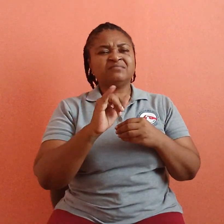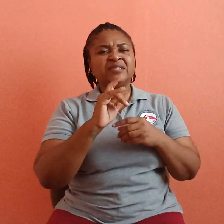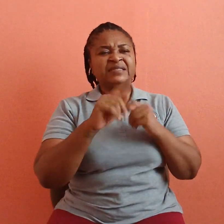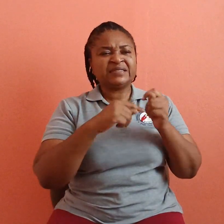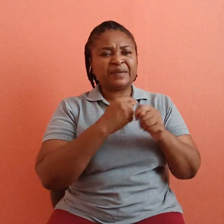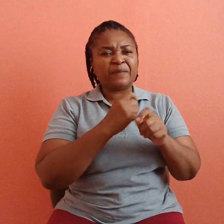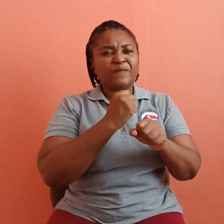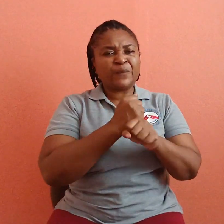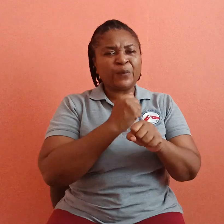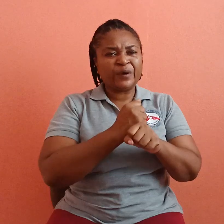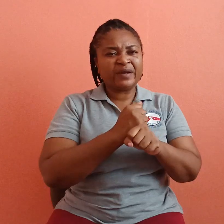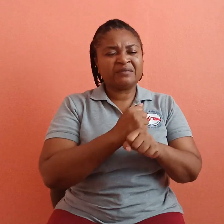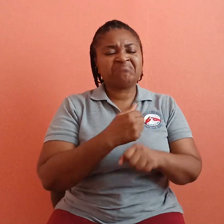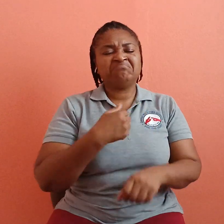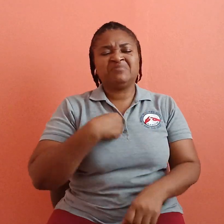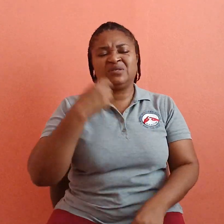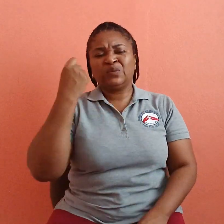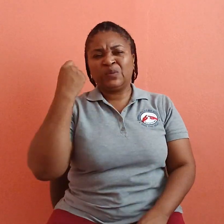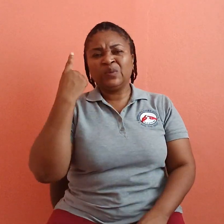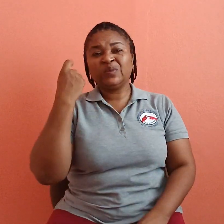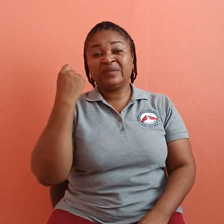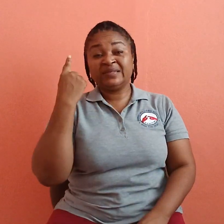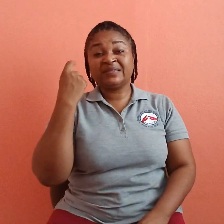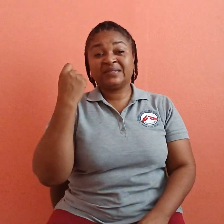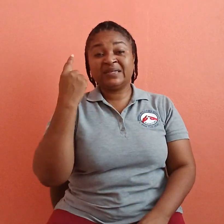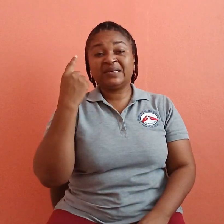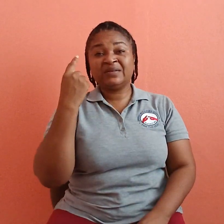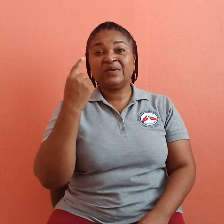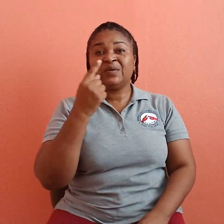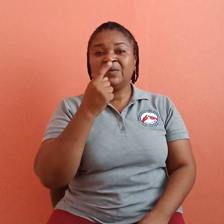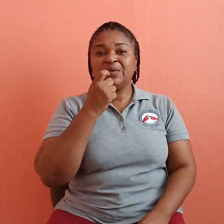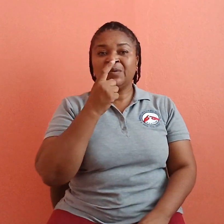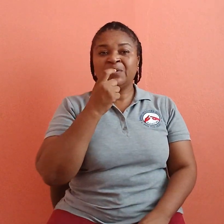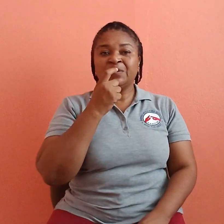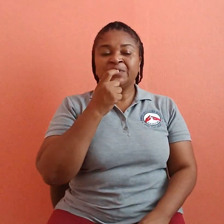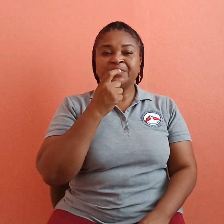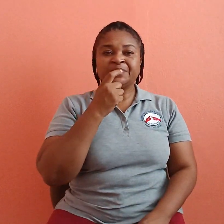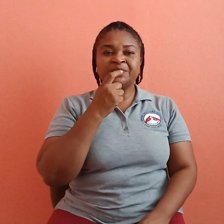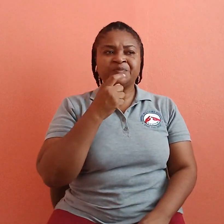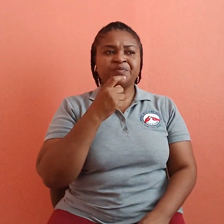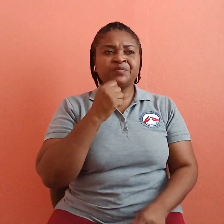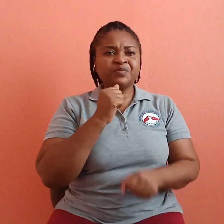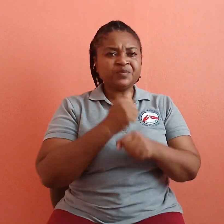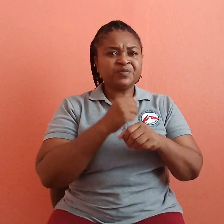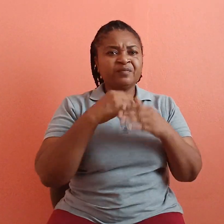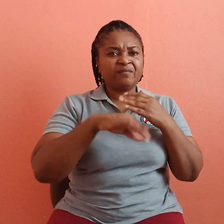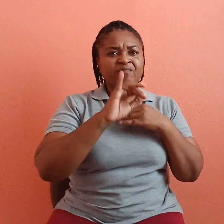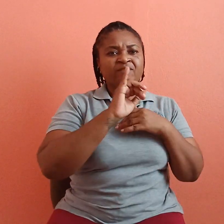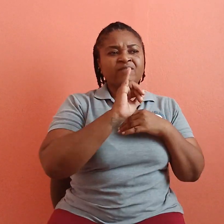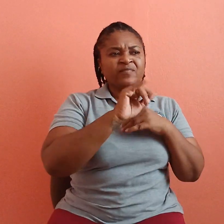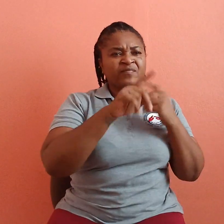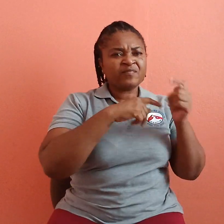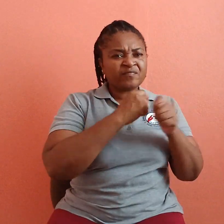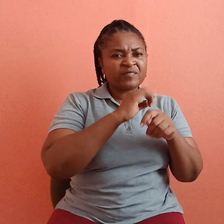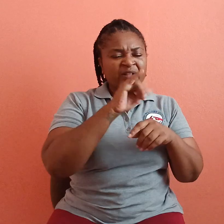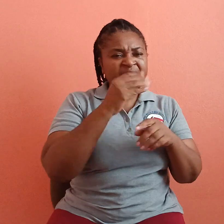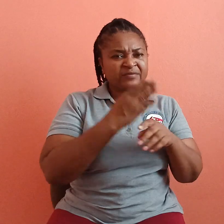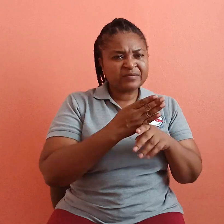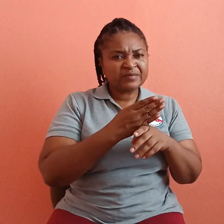I understand who the players are in my industry, who the important people